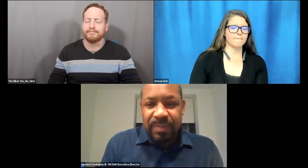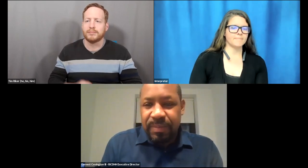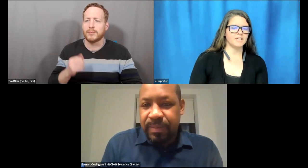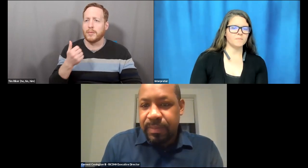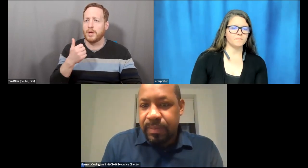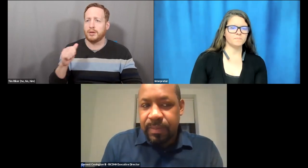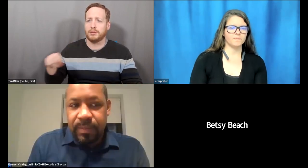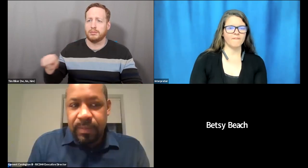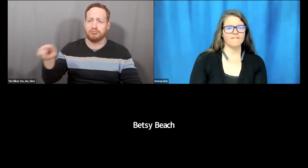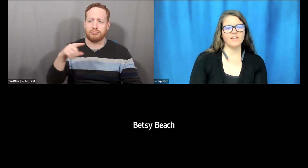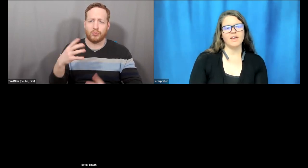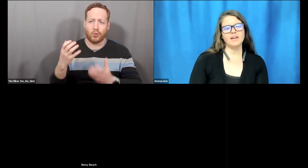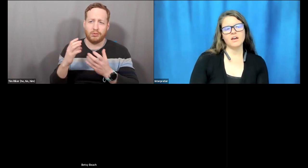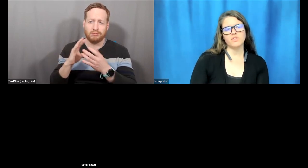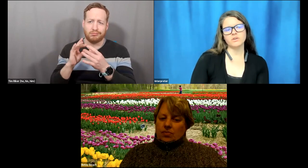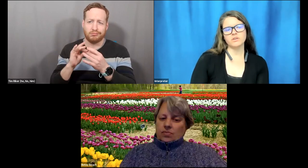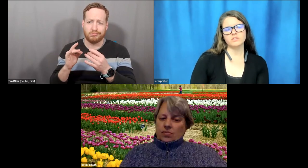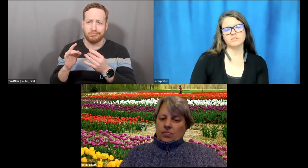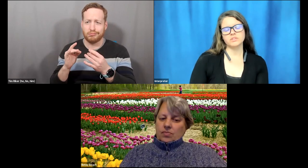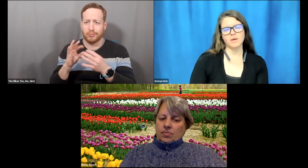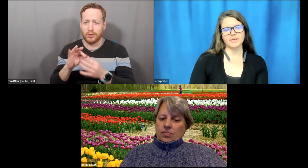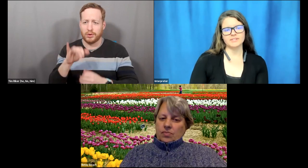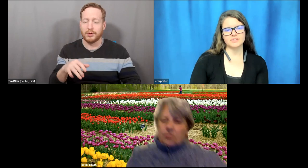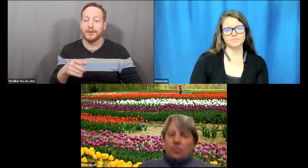Thank you. Any other comments?